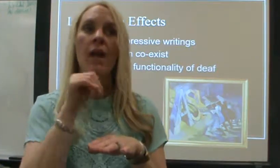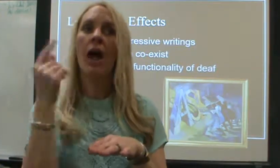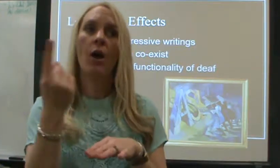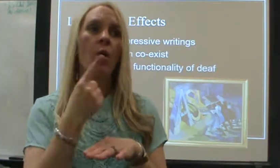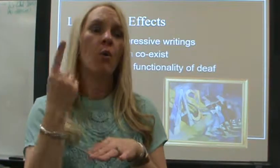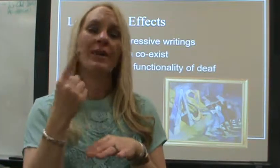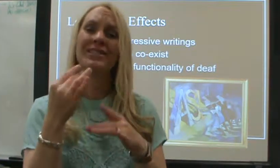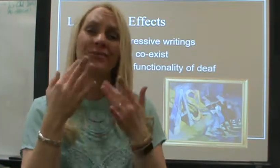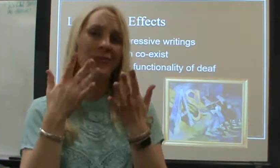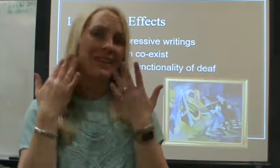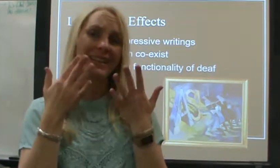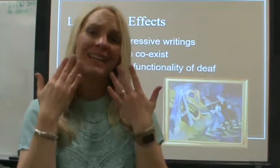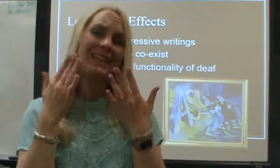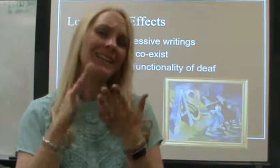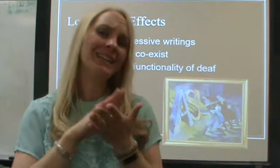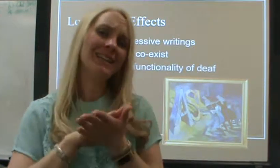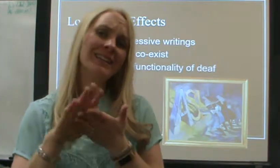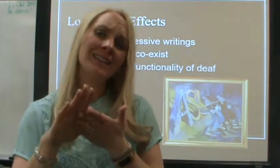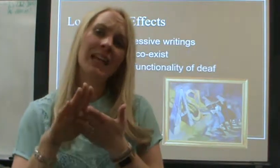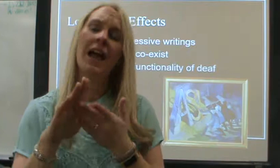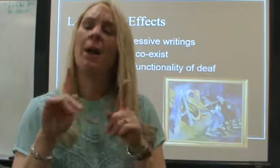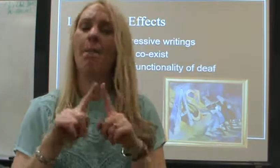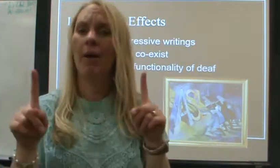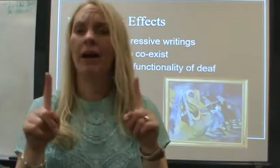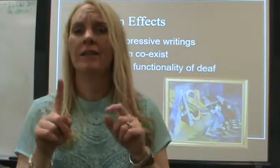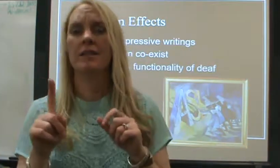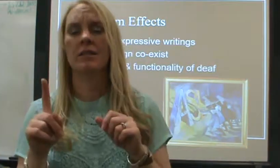not always friendly, but